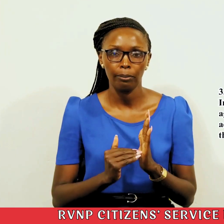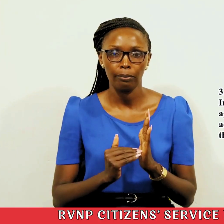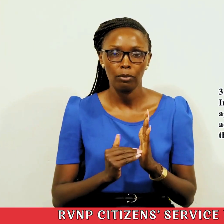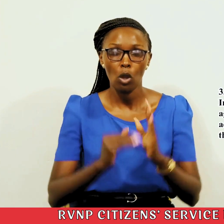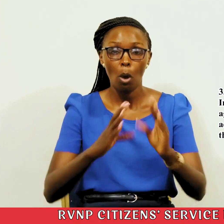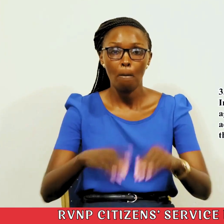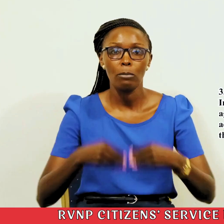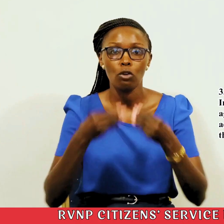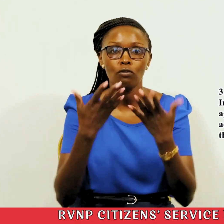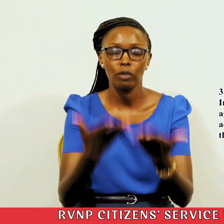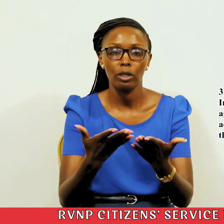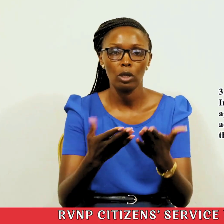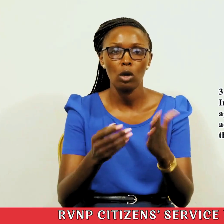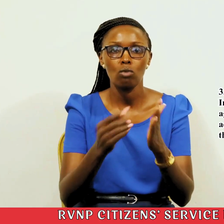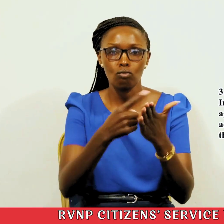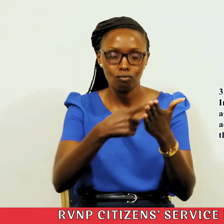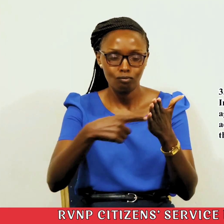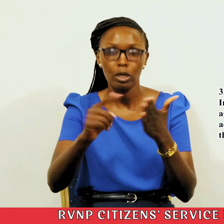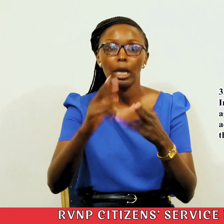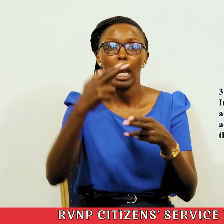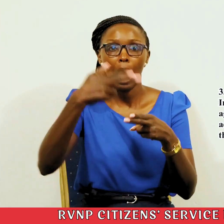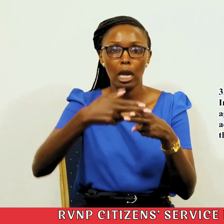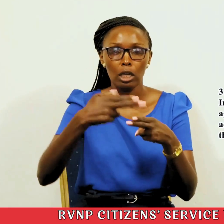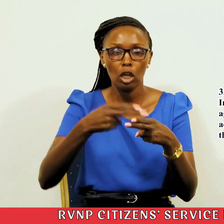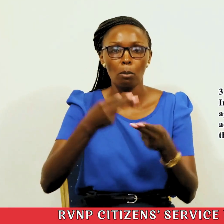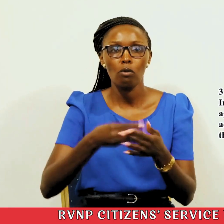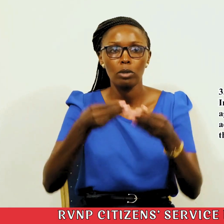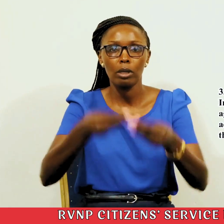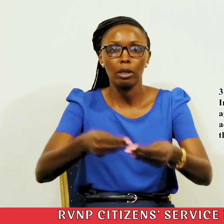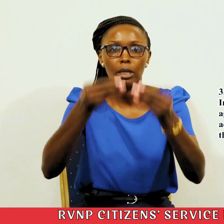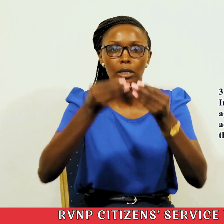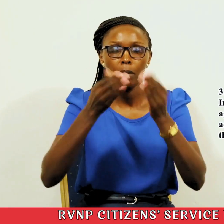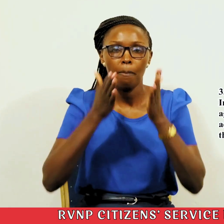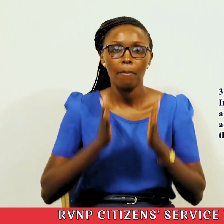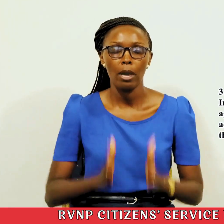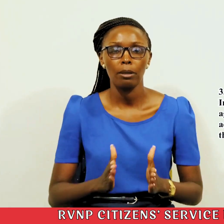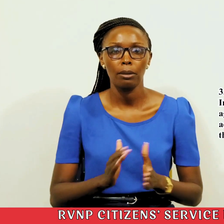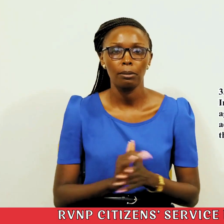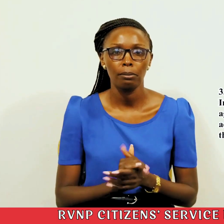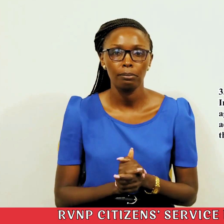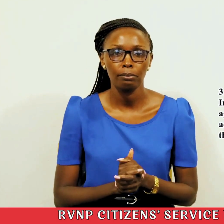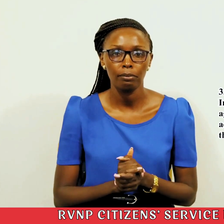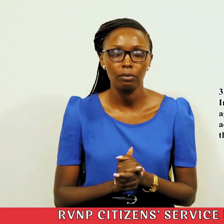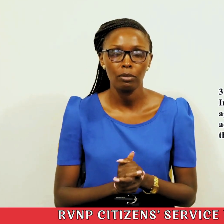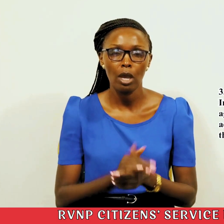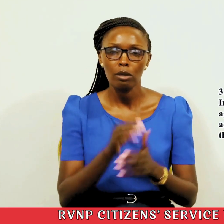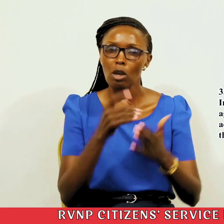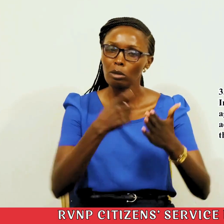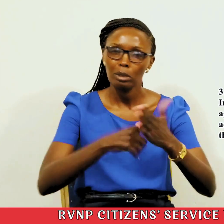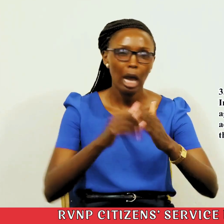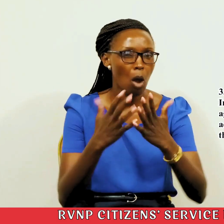provide correct name of recipient. This is a free